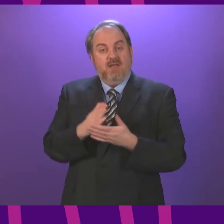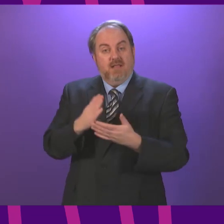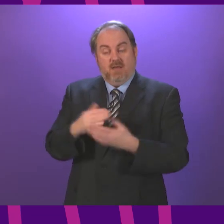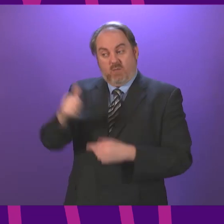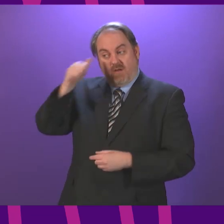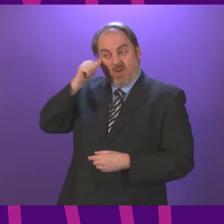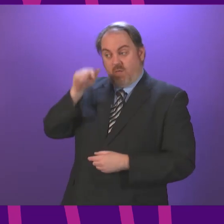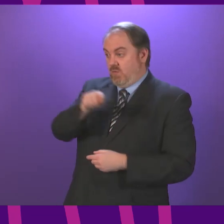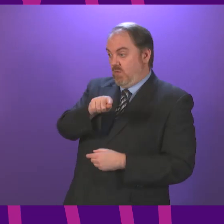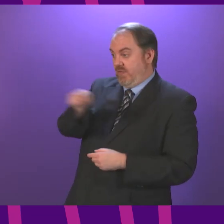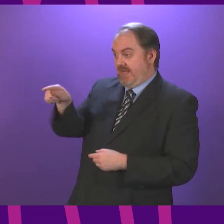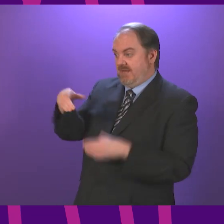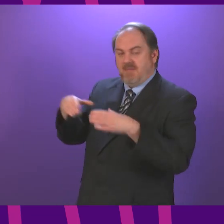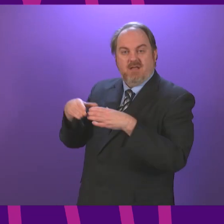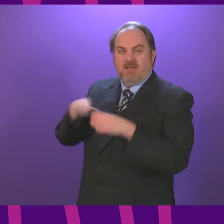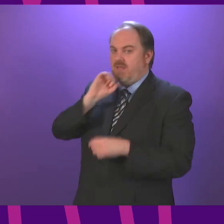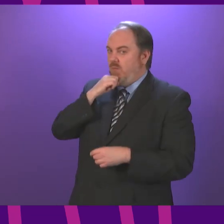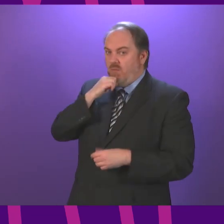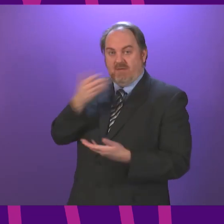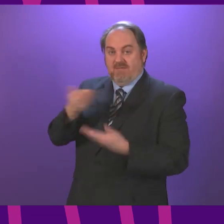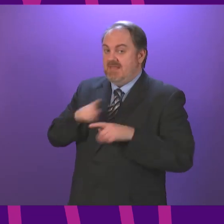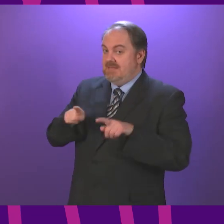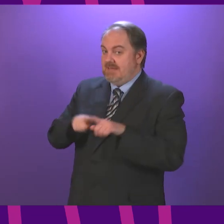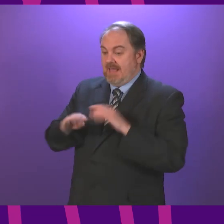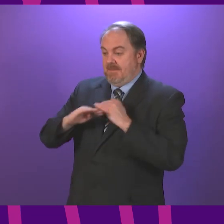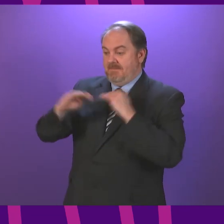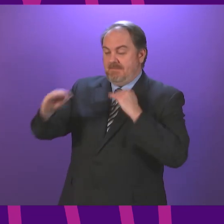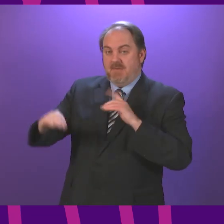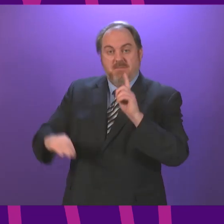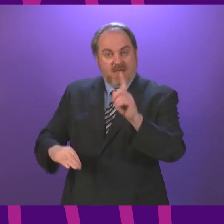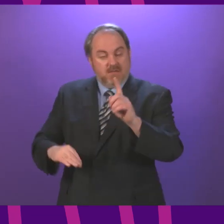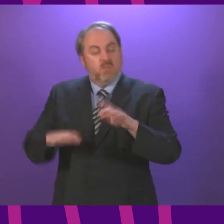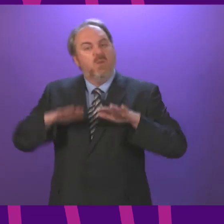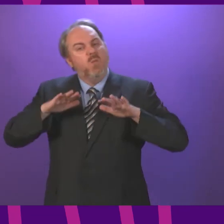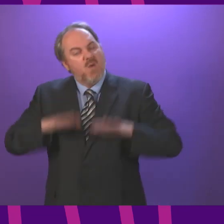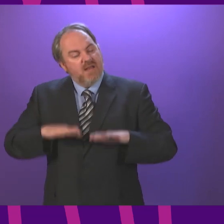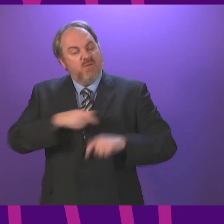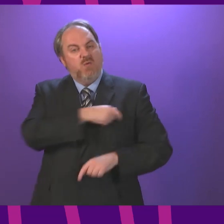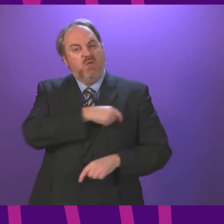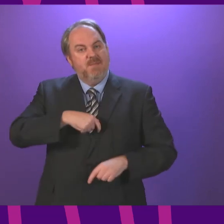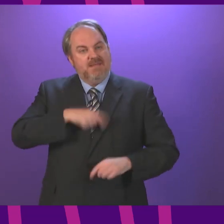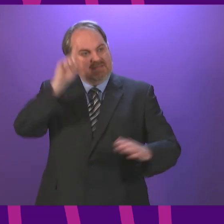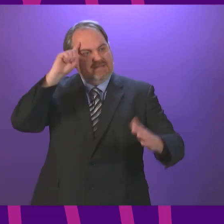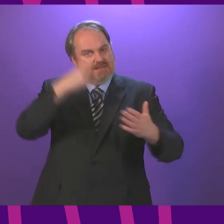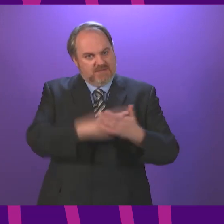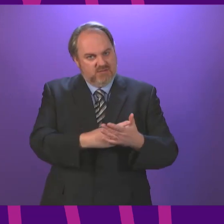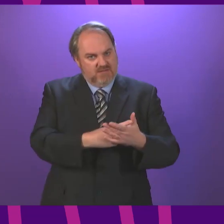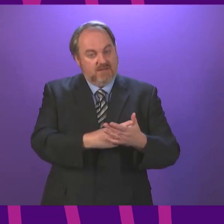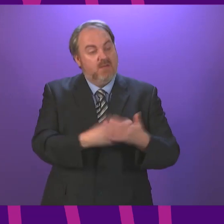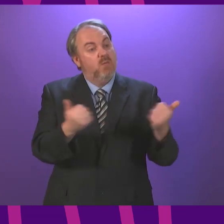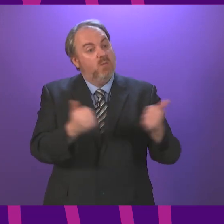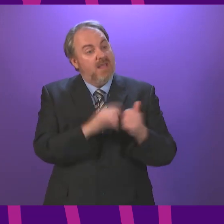to give me. So let's wait and see what the outcome of the inquiries are. They will be published and then we can debate in this chamber the outcome